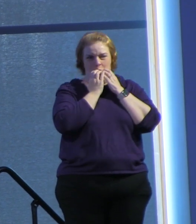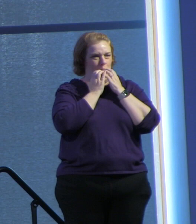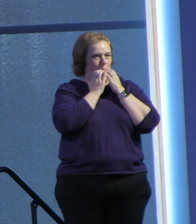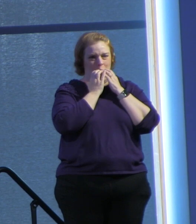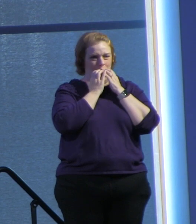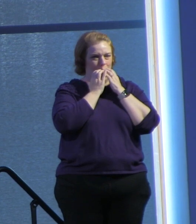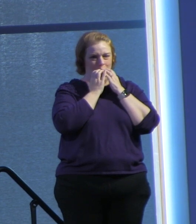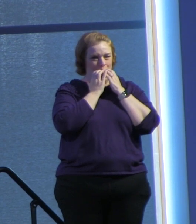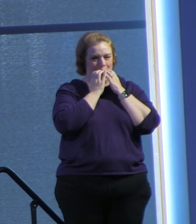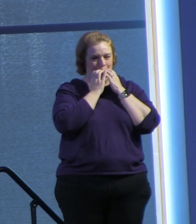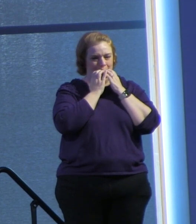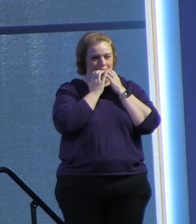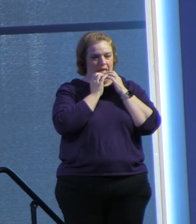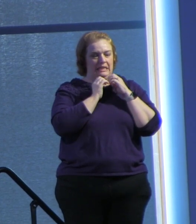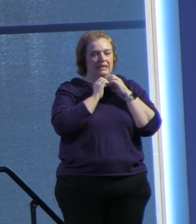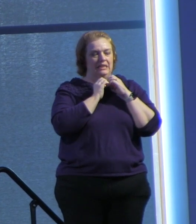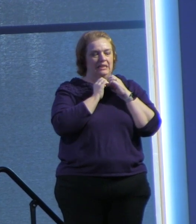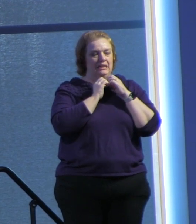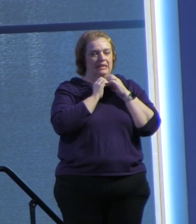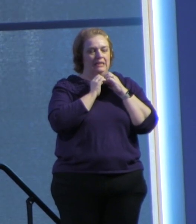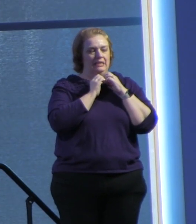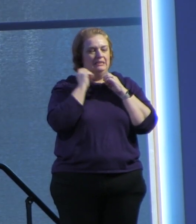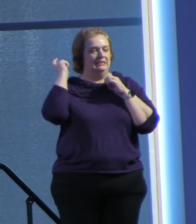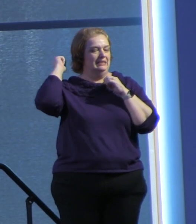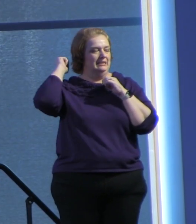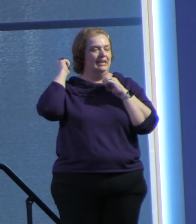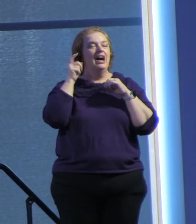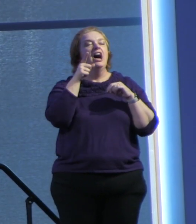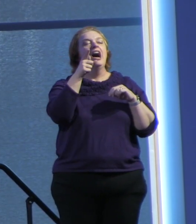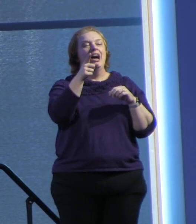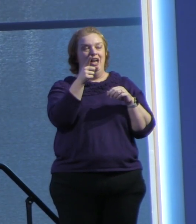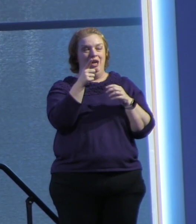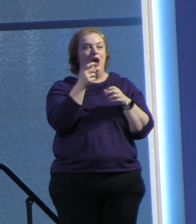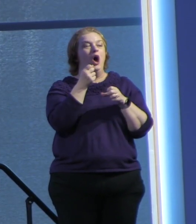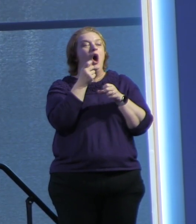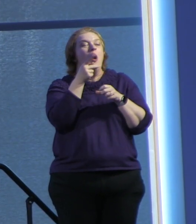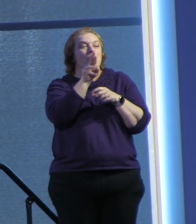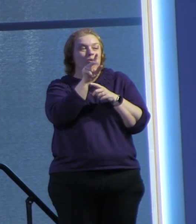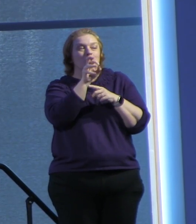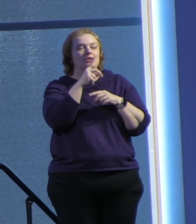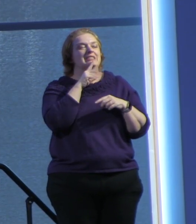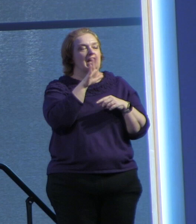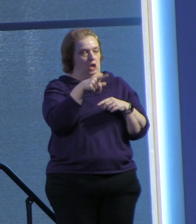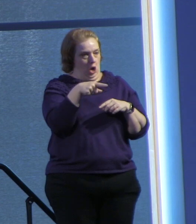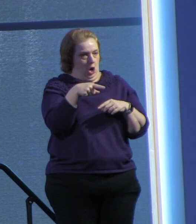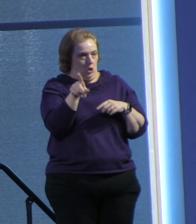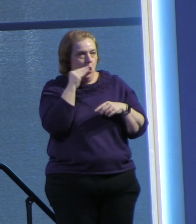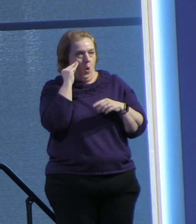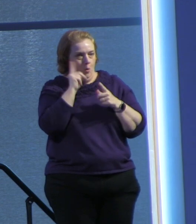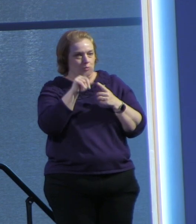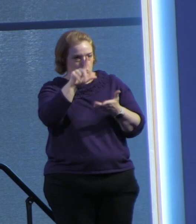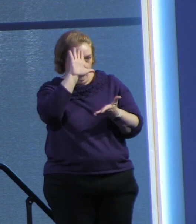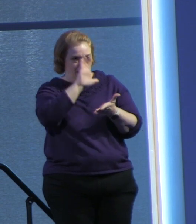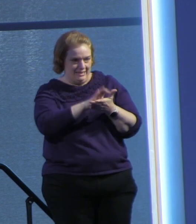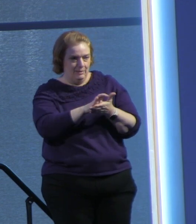Oh. "Go home to your husband." That's what she told me, and I did